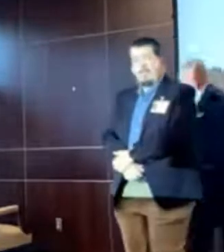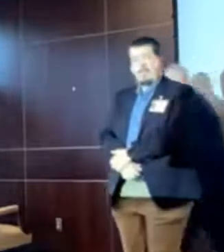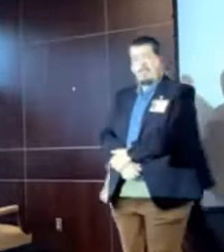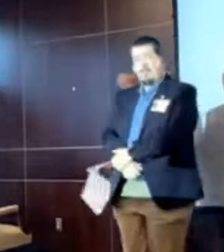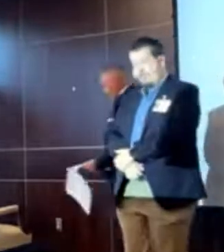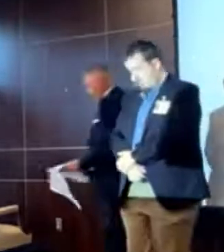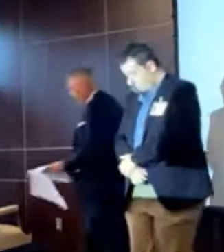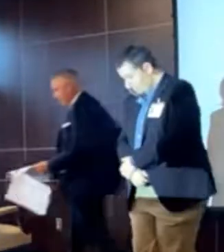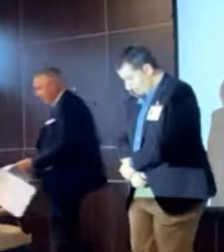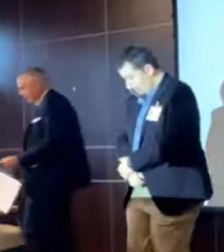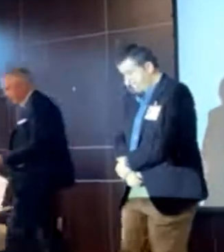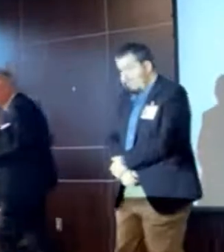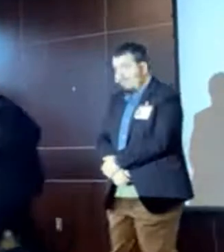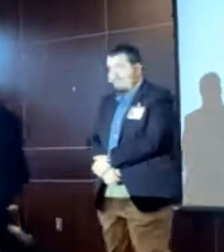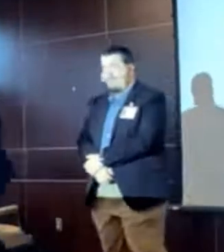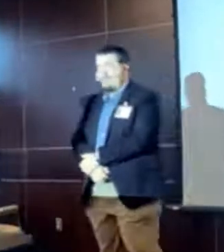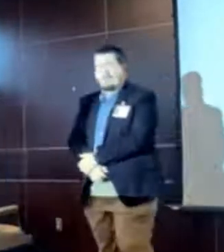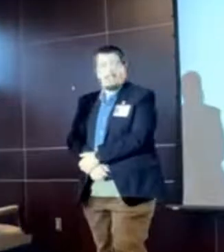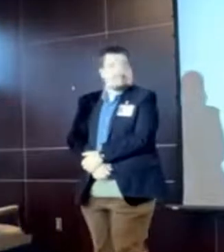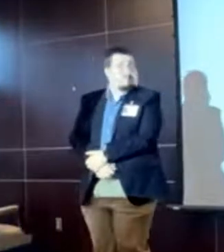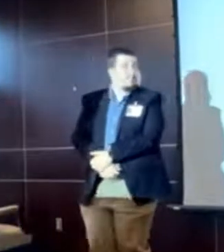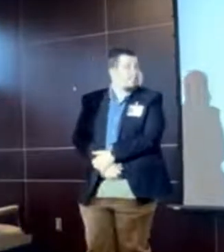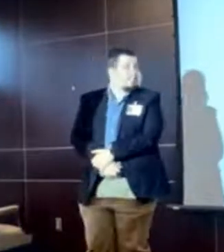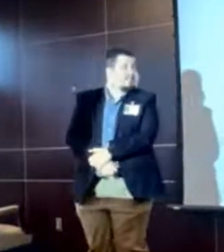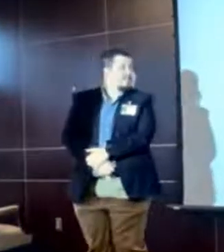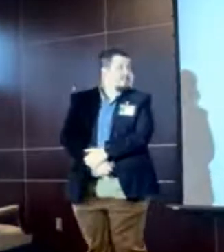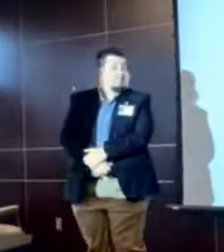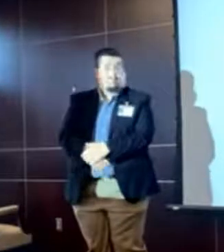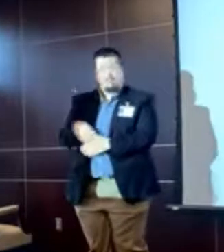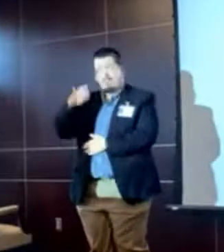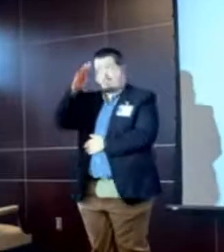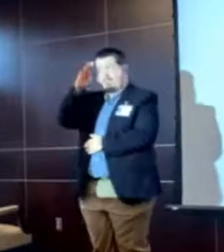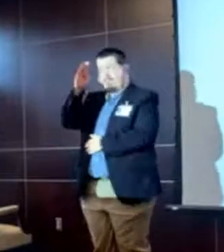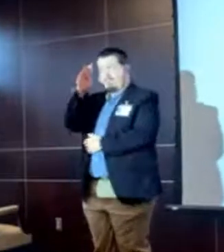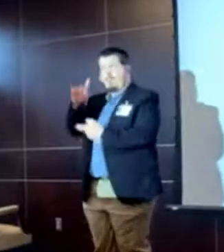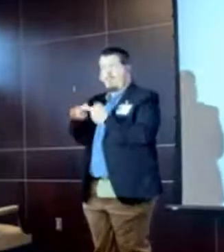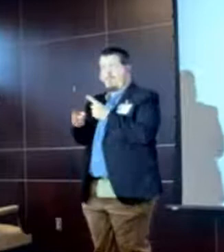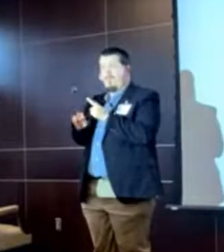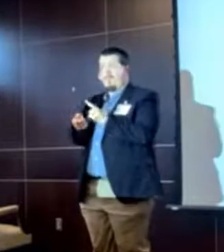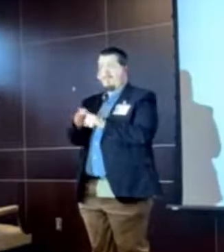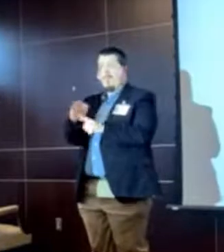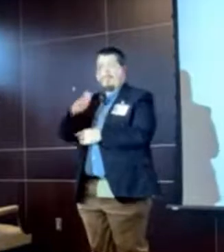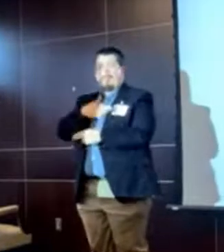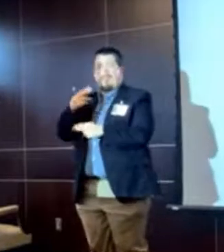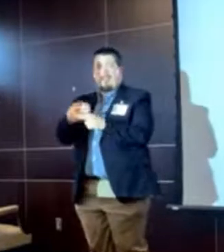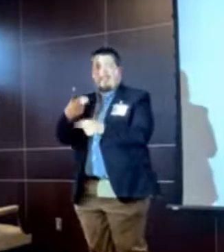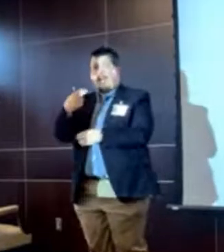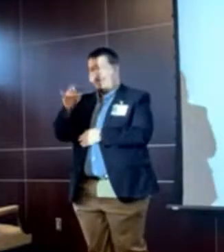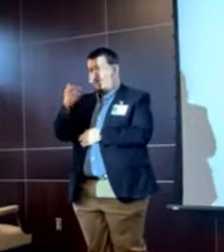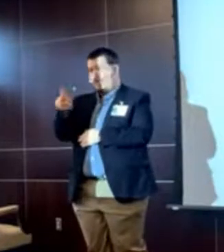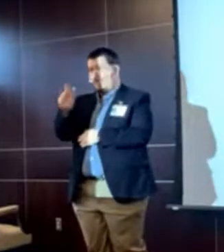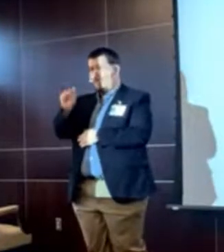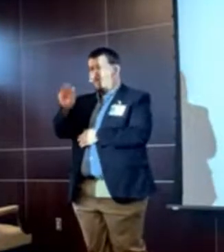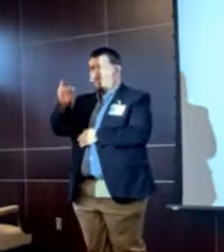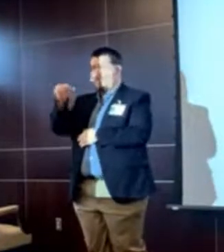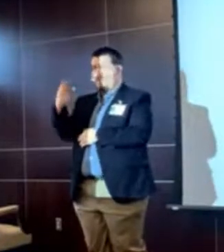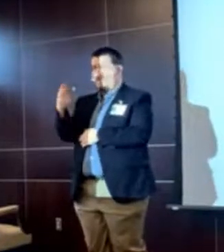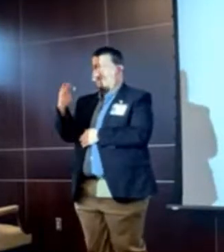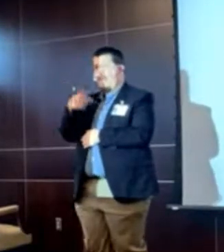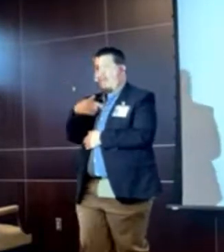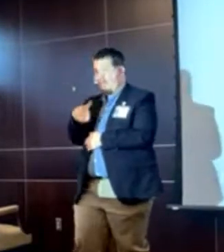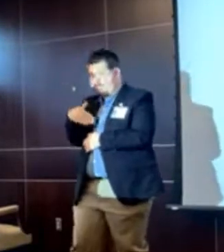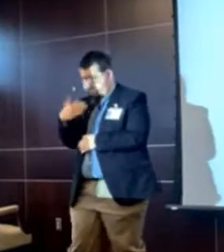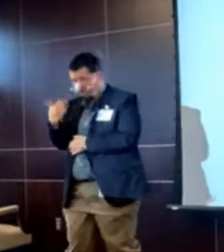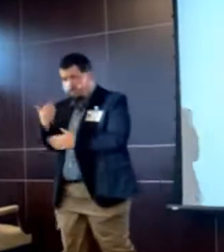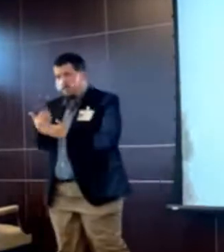here. Thank you, Eric. Hi, friends. My name is Heather Smith, and I was born